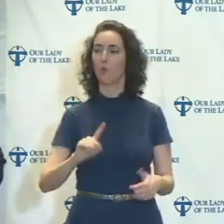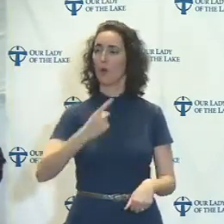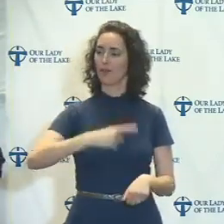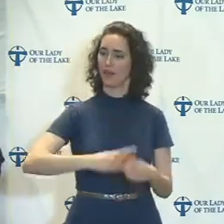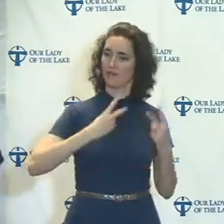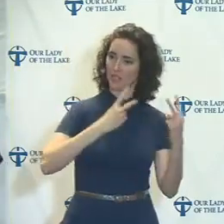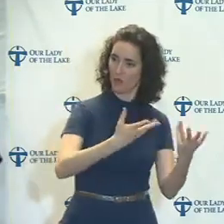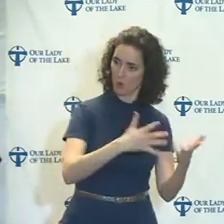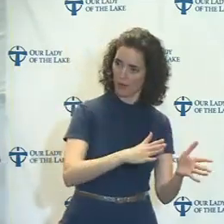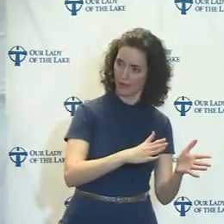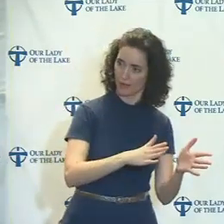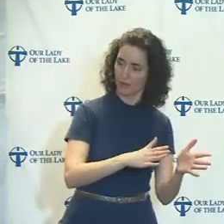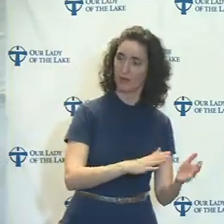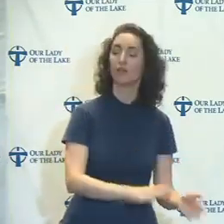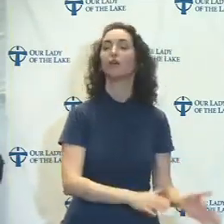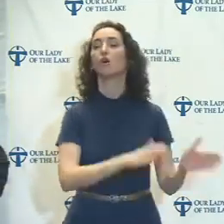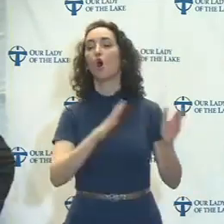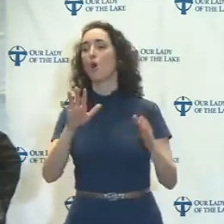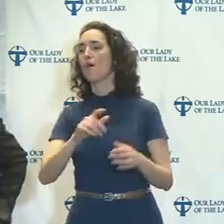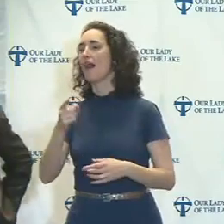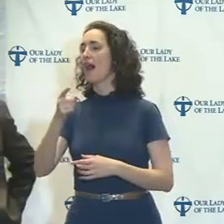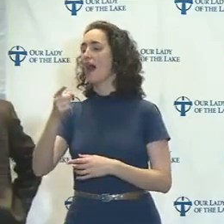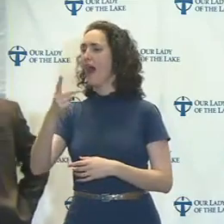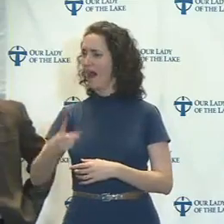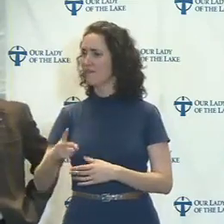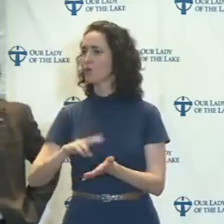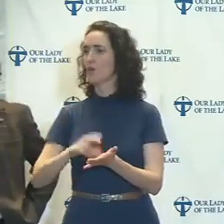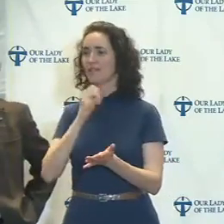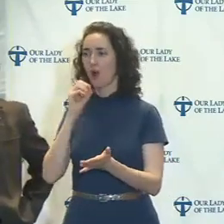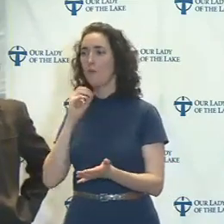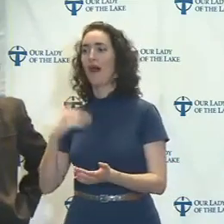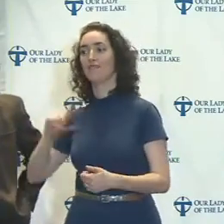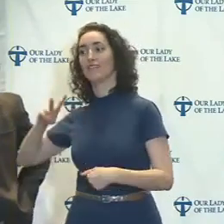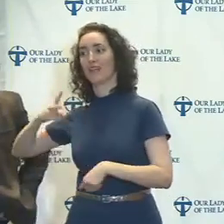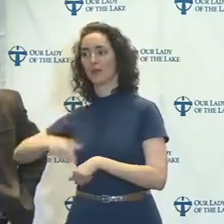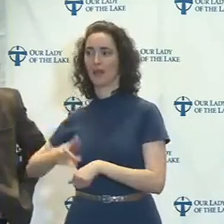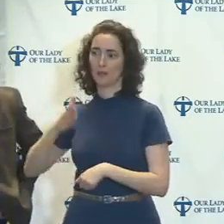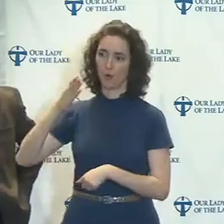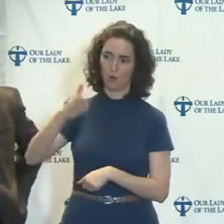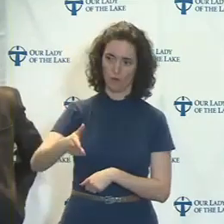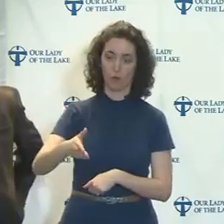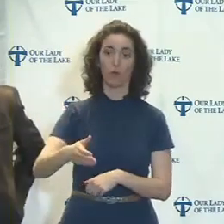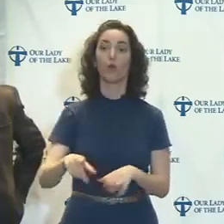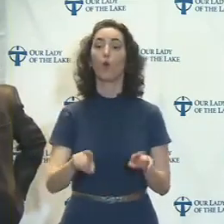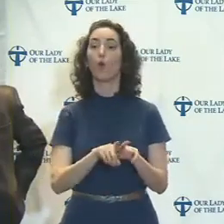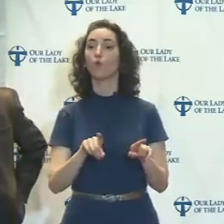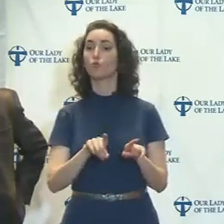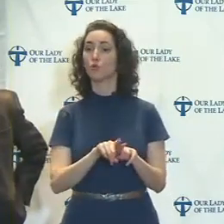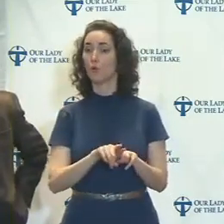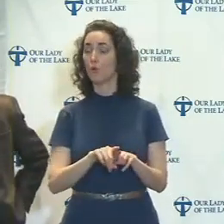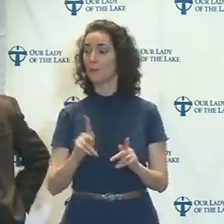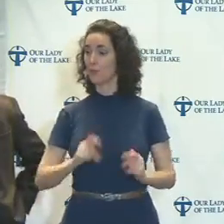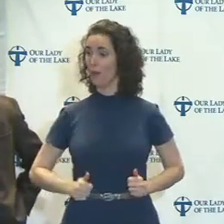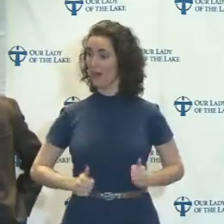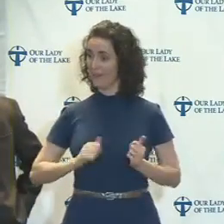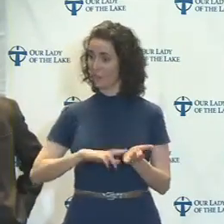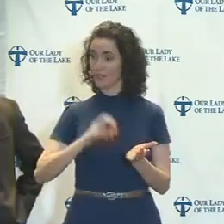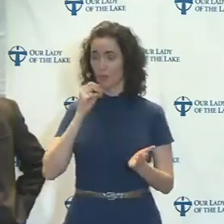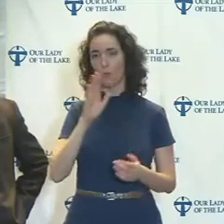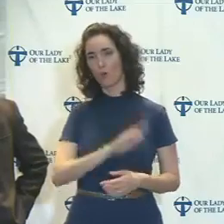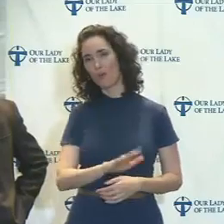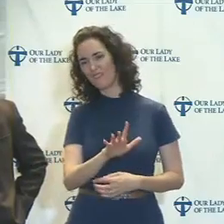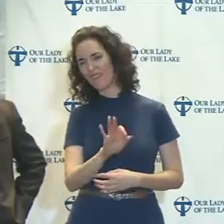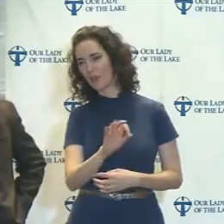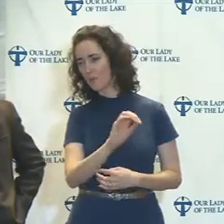having a second visit. The residents, we had about 69% take it on the first dose, and some additional ones, somewhere around 8 to